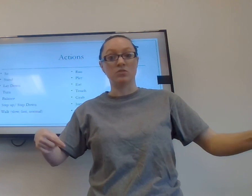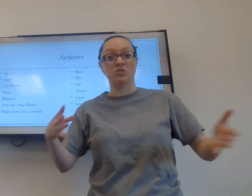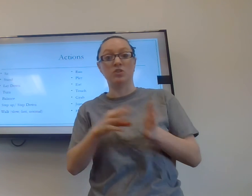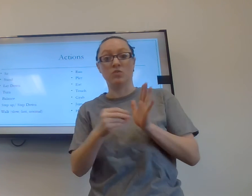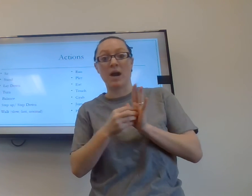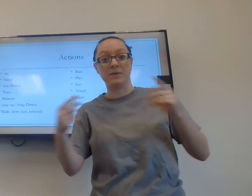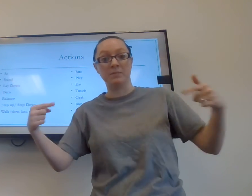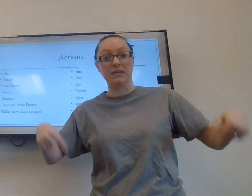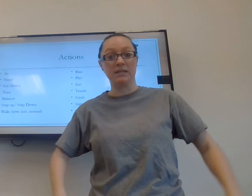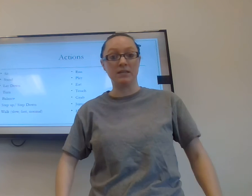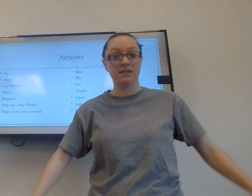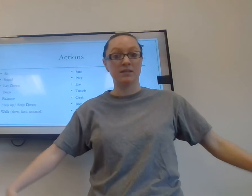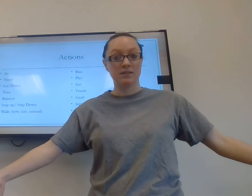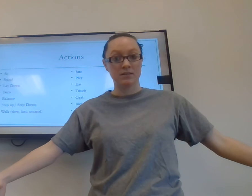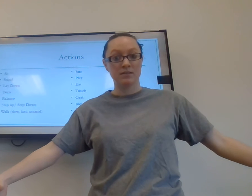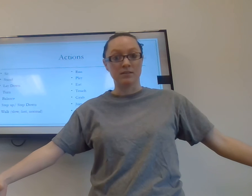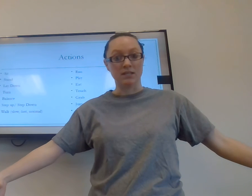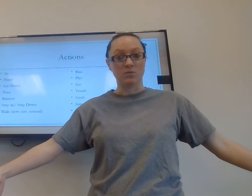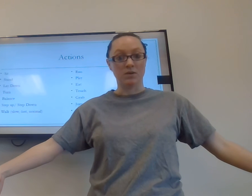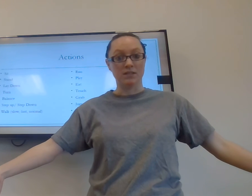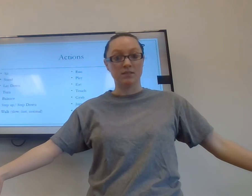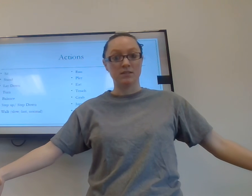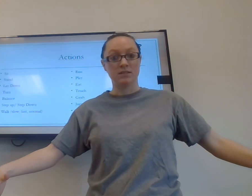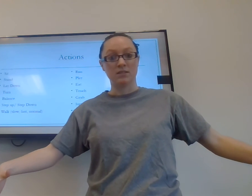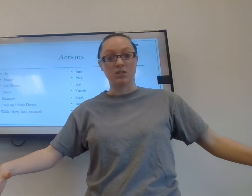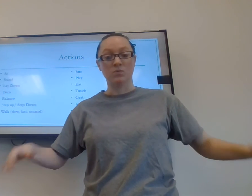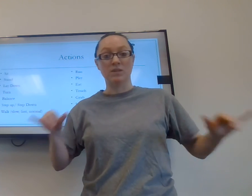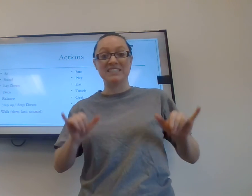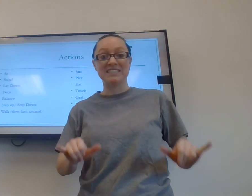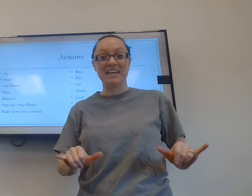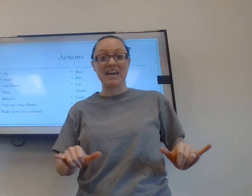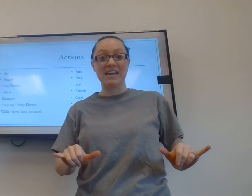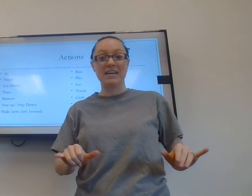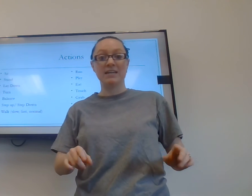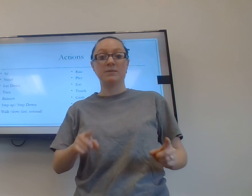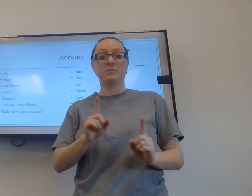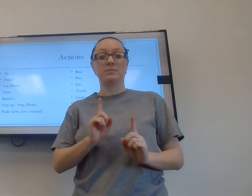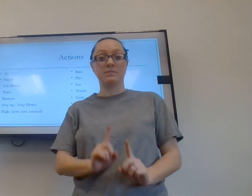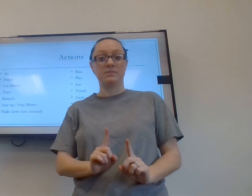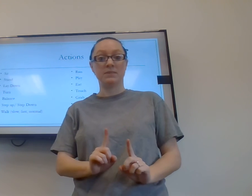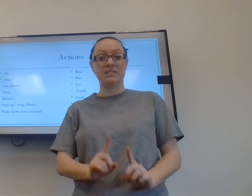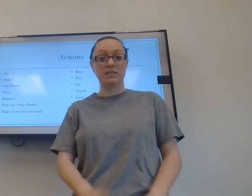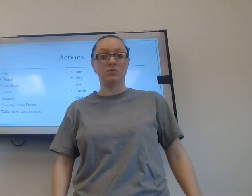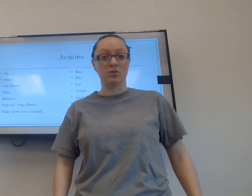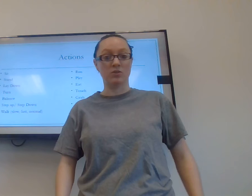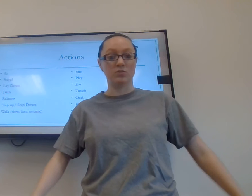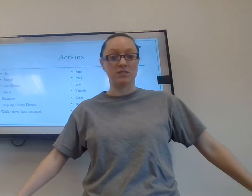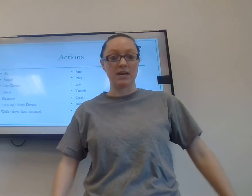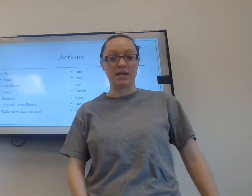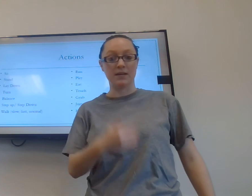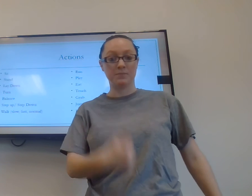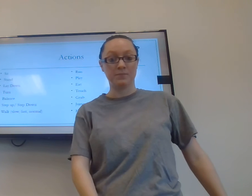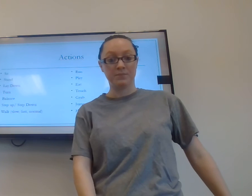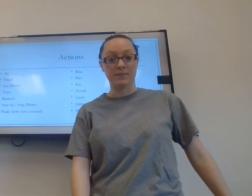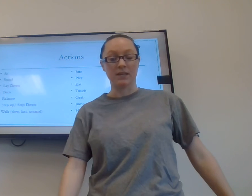you copy me. That's one. You want to stay still, you know, you stay like this.